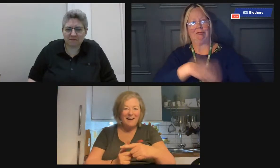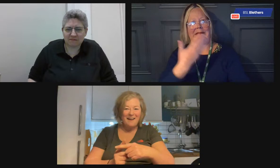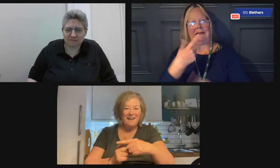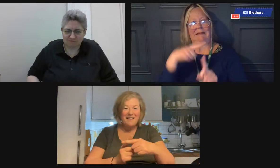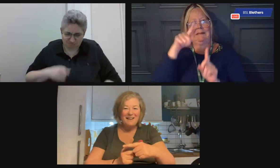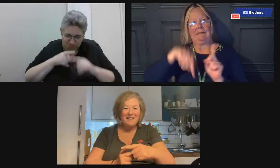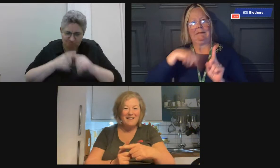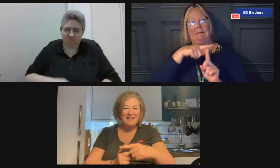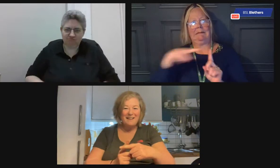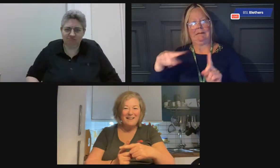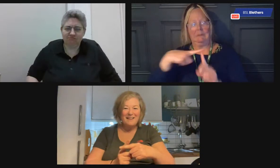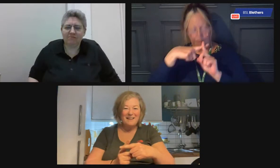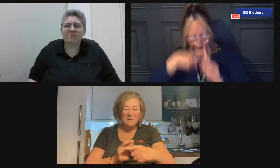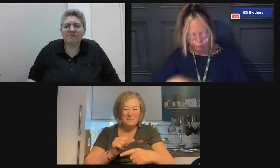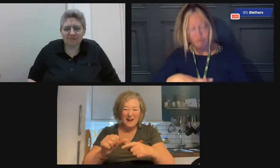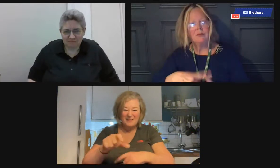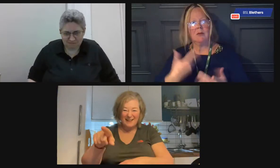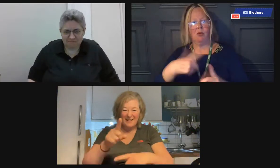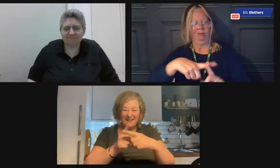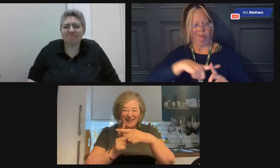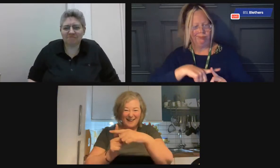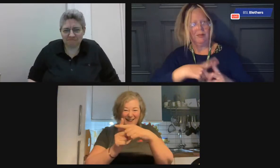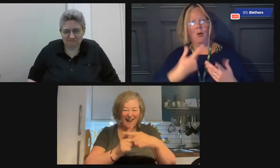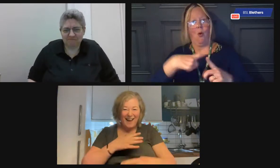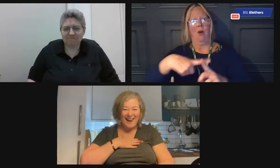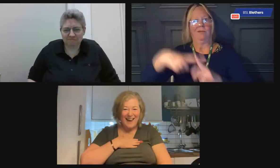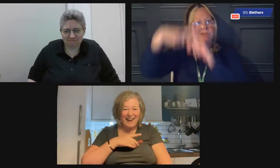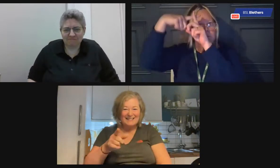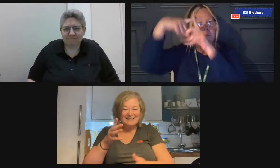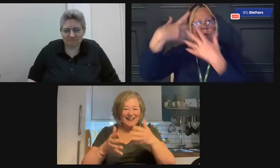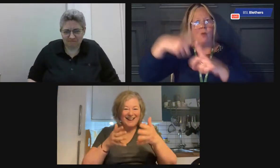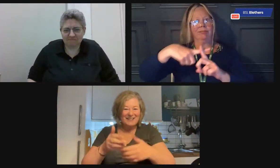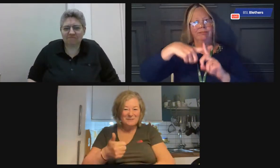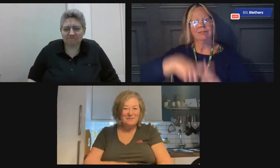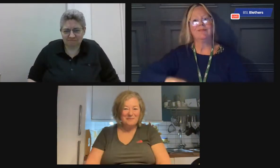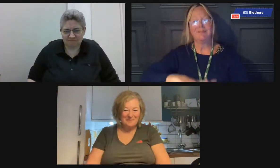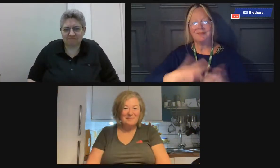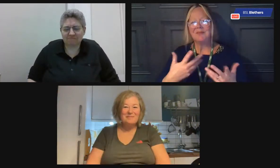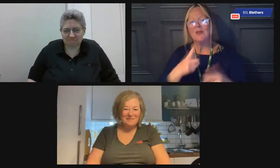Ah, because of that green cross. So